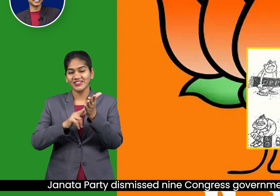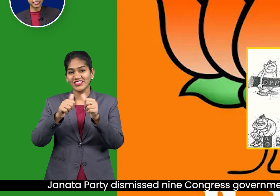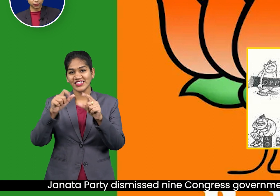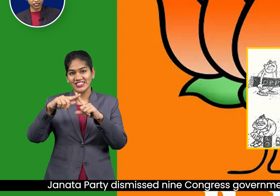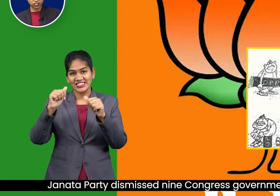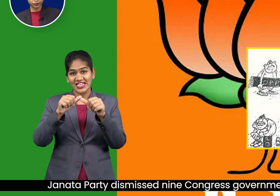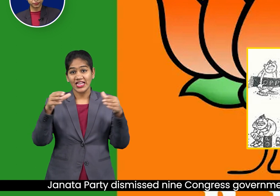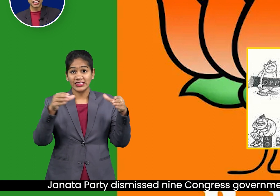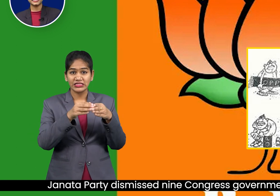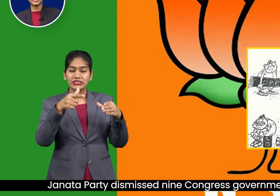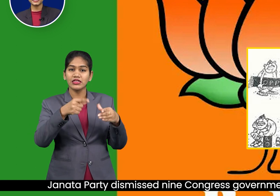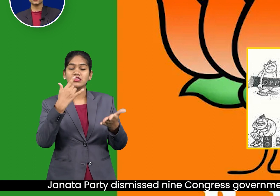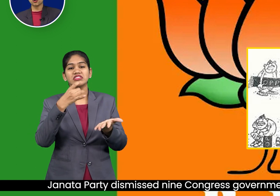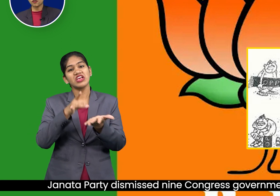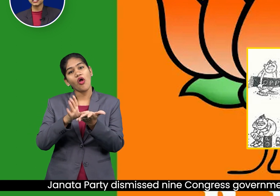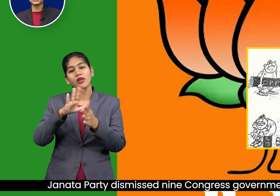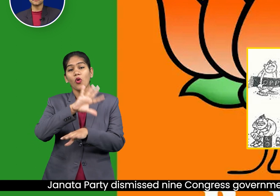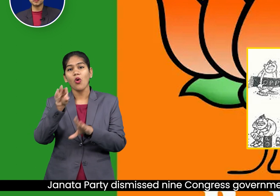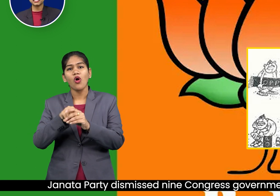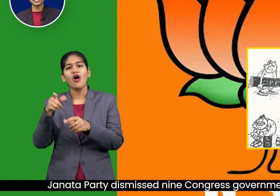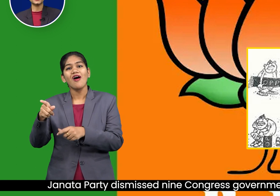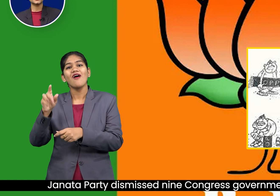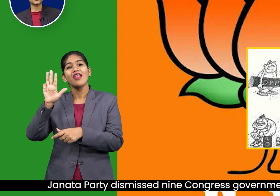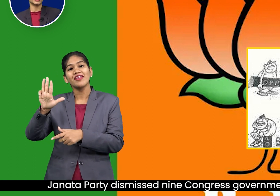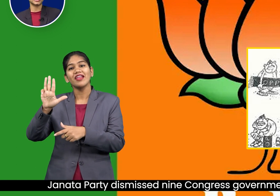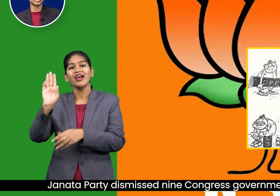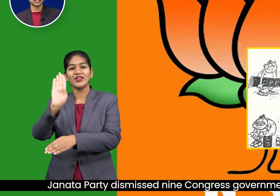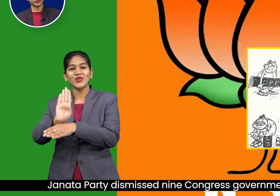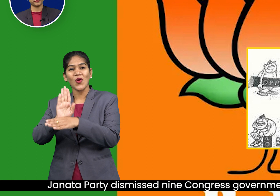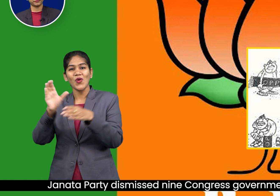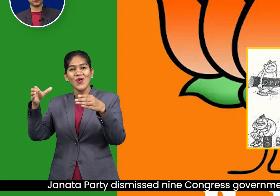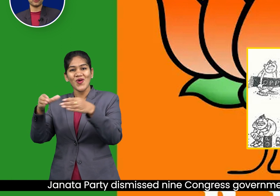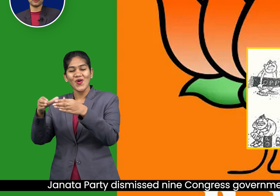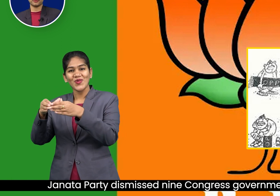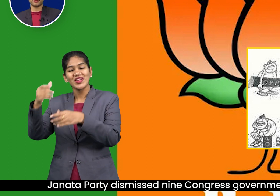Janata Party dismissed 9 Congress governments in the states.